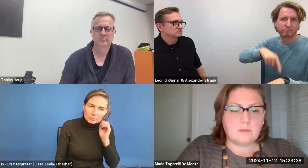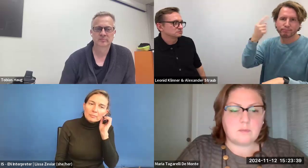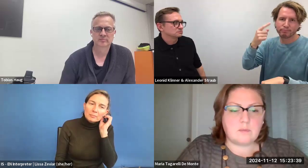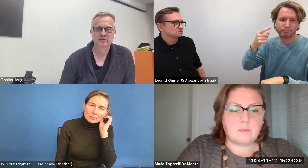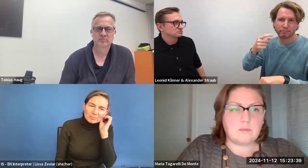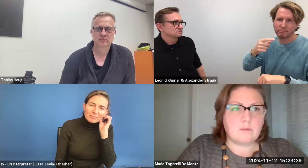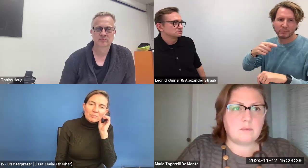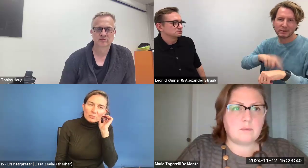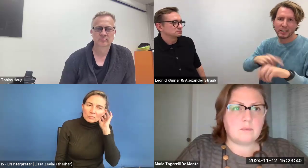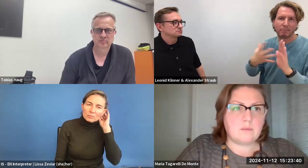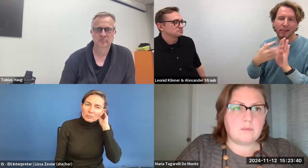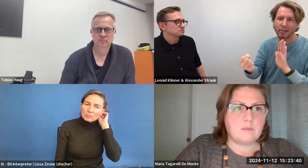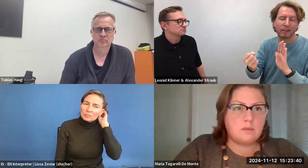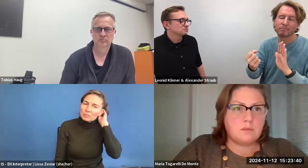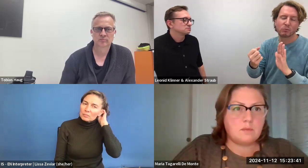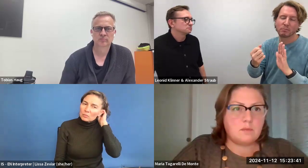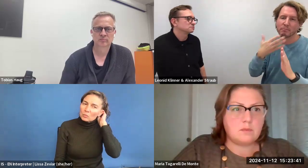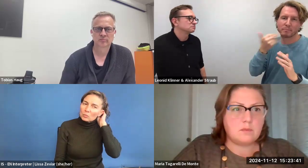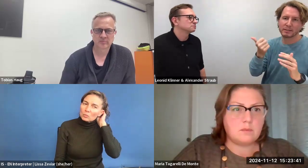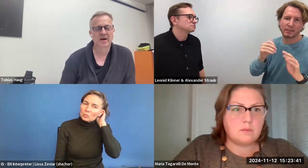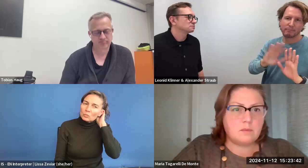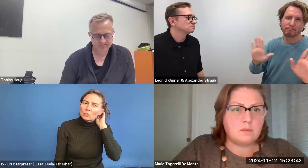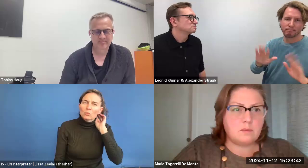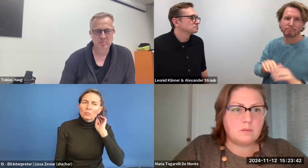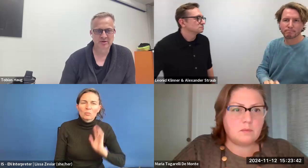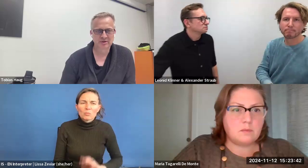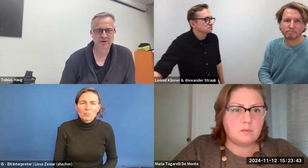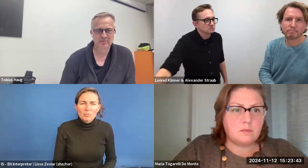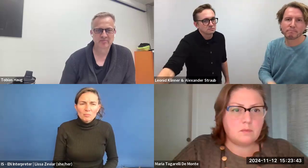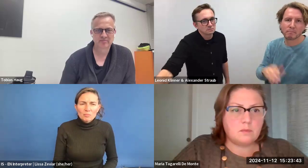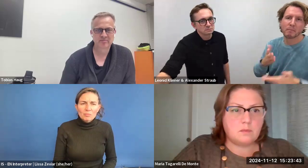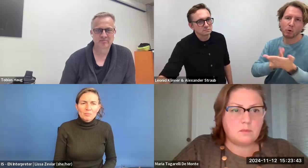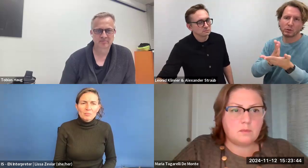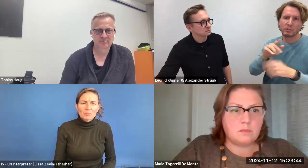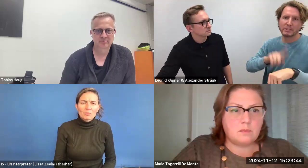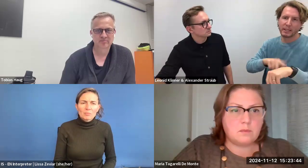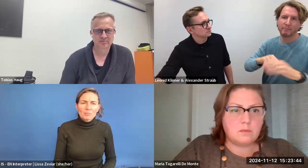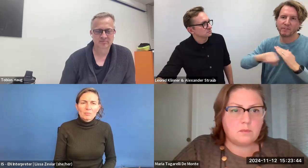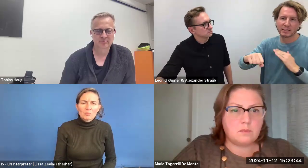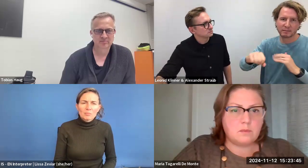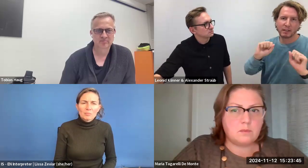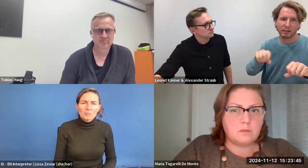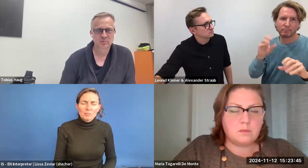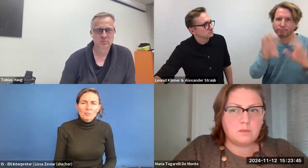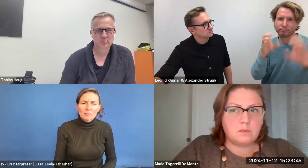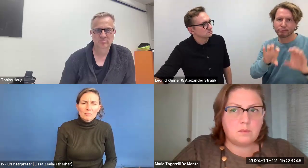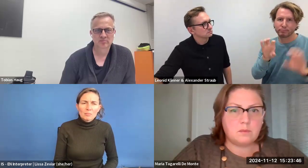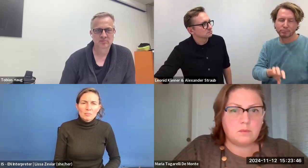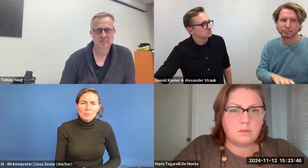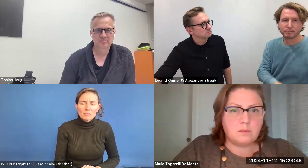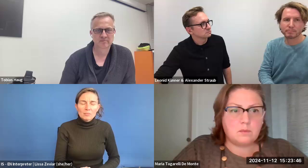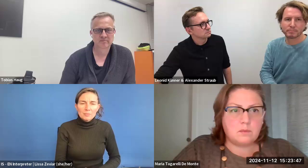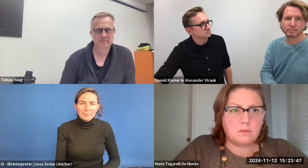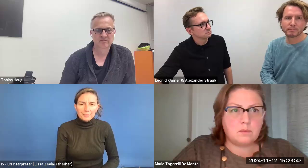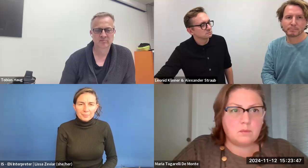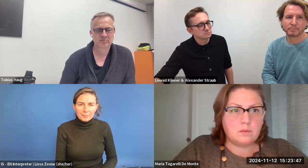is saying that any kind of programming takes time, right? Absolutely. It's better not to try to